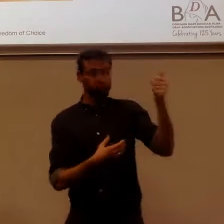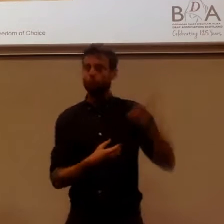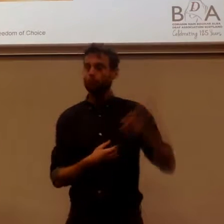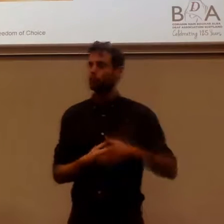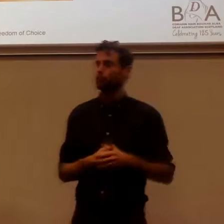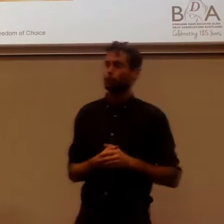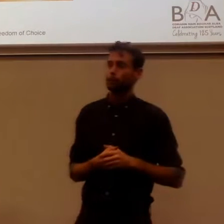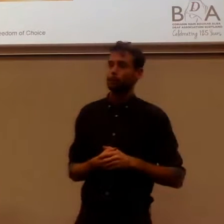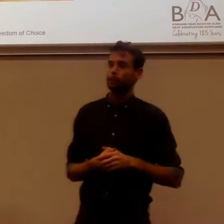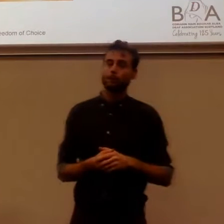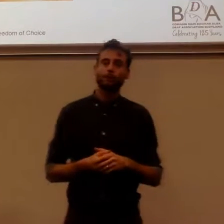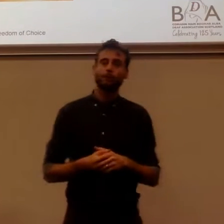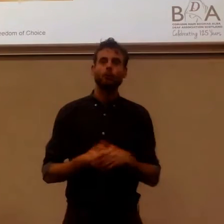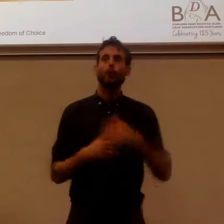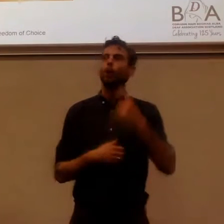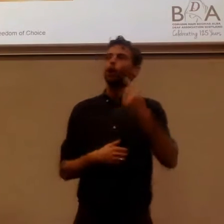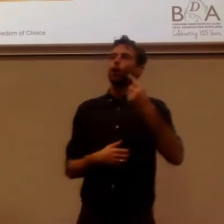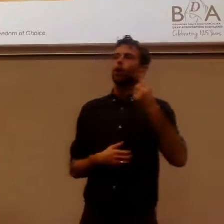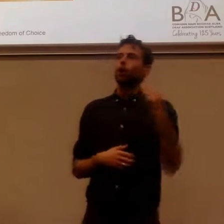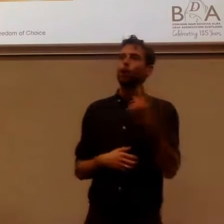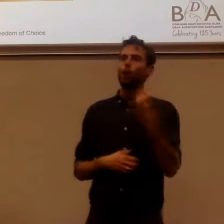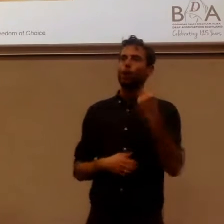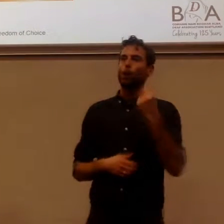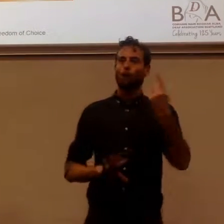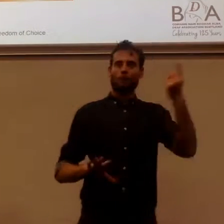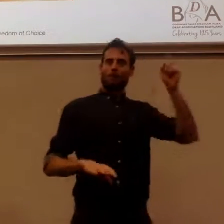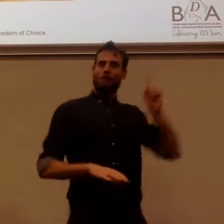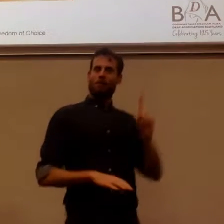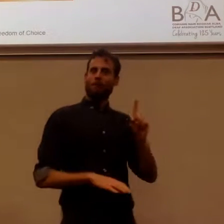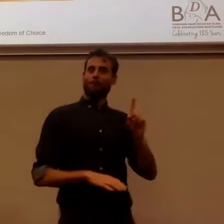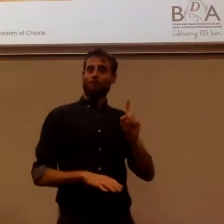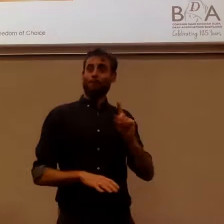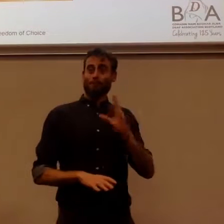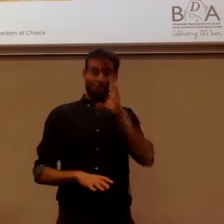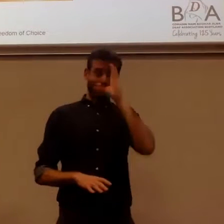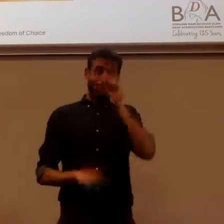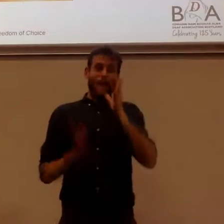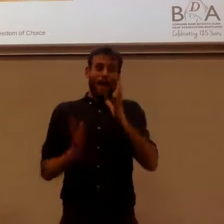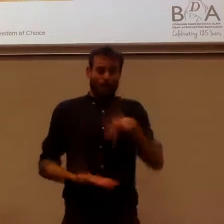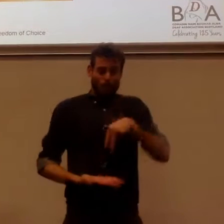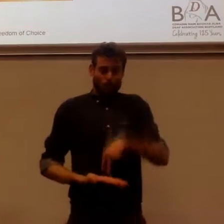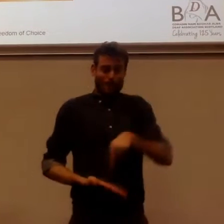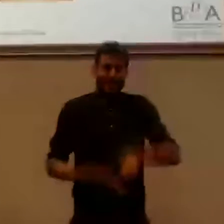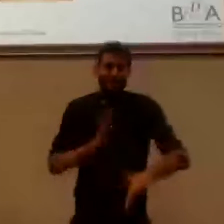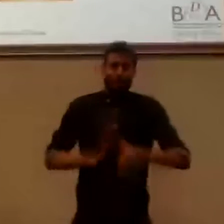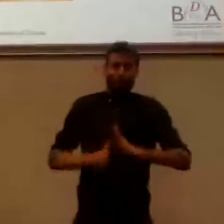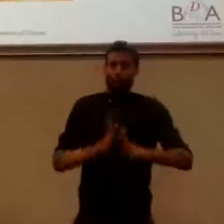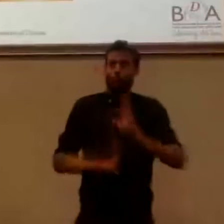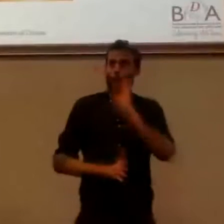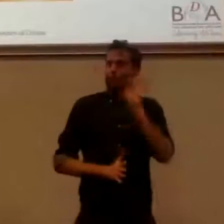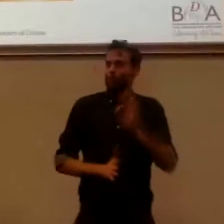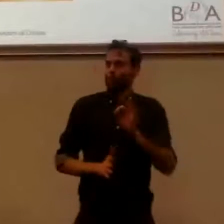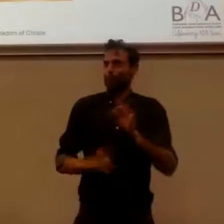Right. Okay, who would like to come out first? You have to come out, by the way.